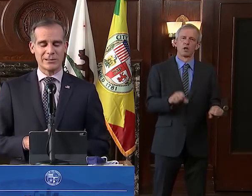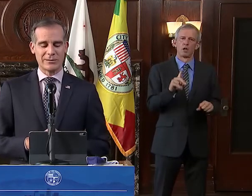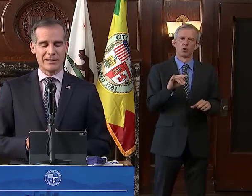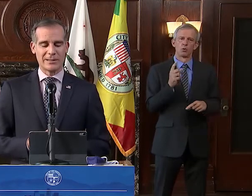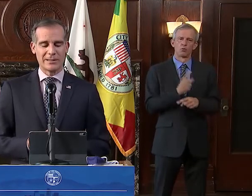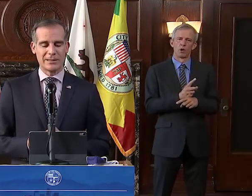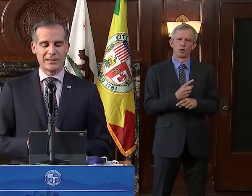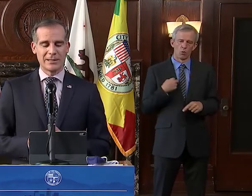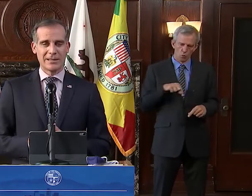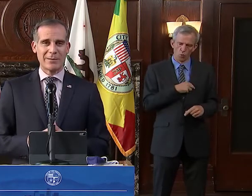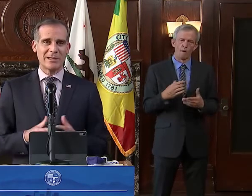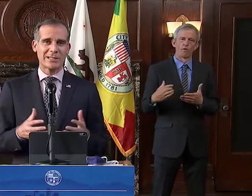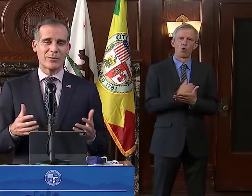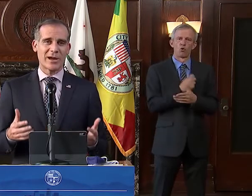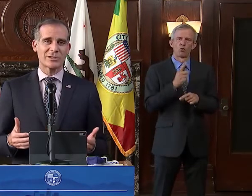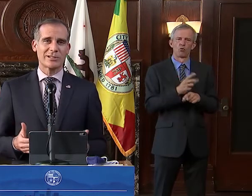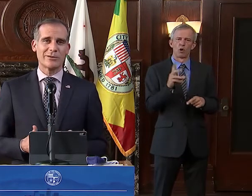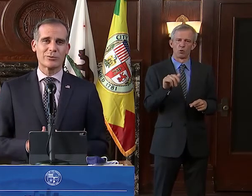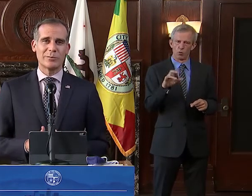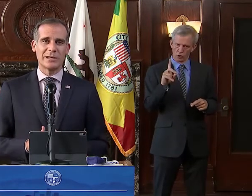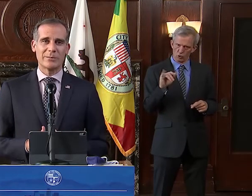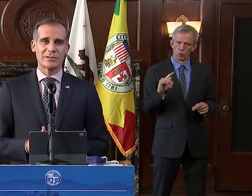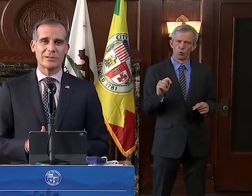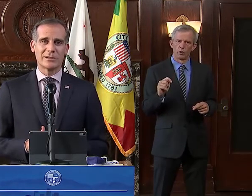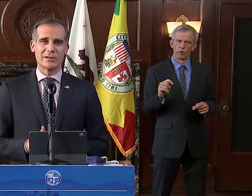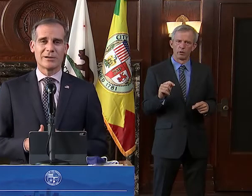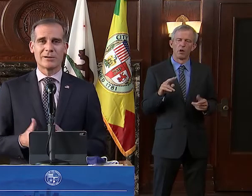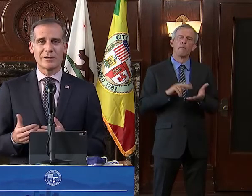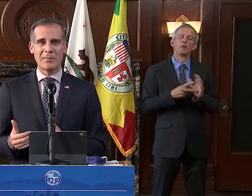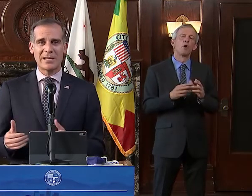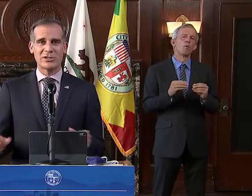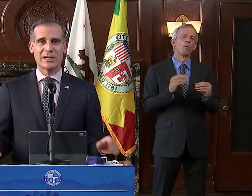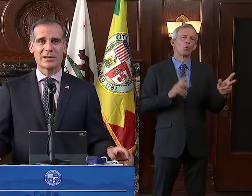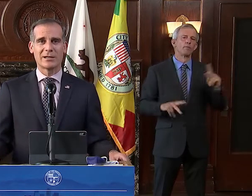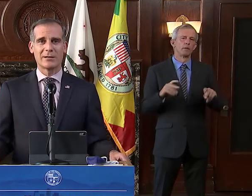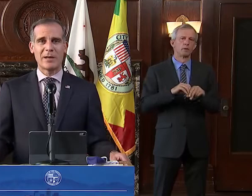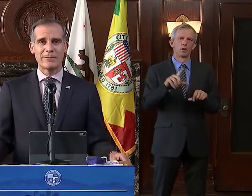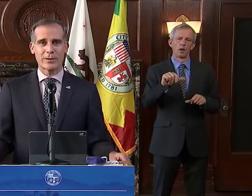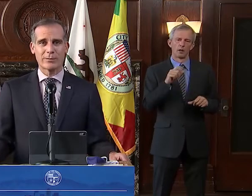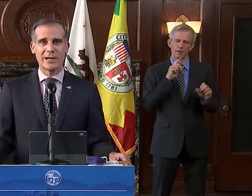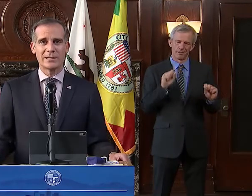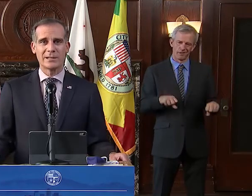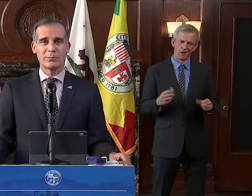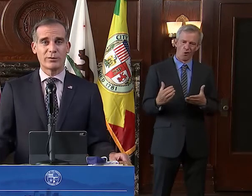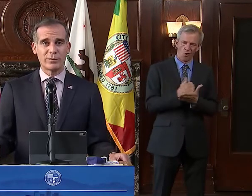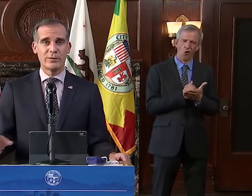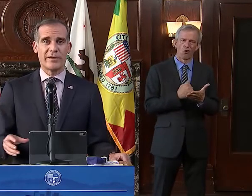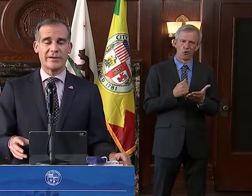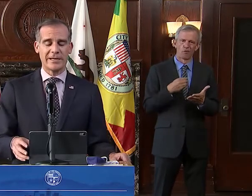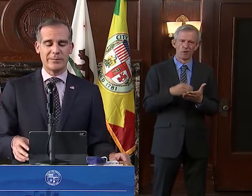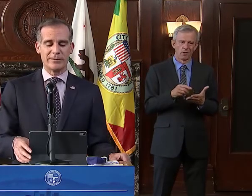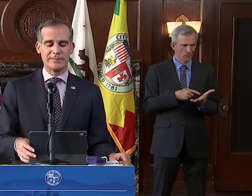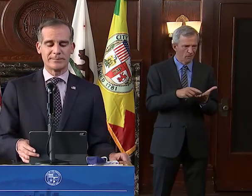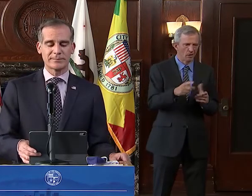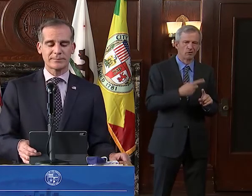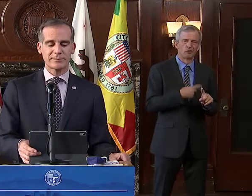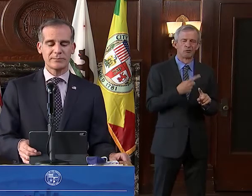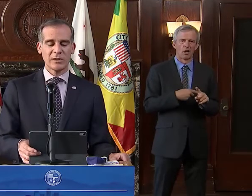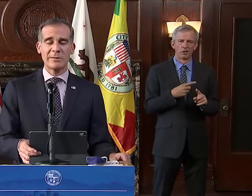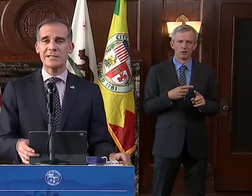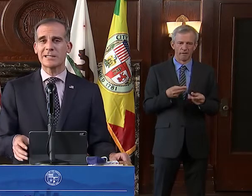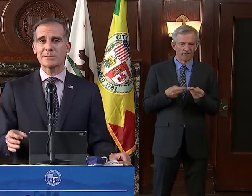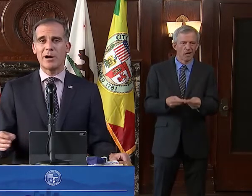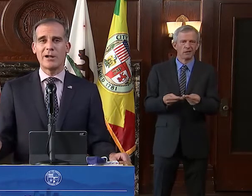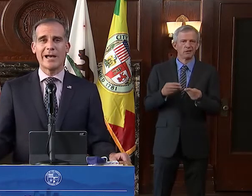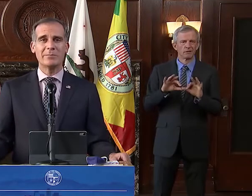right way to do it. That means that more Angelenos will be able to earn a paycheck, pay for their rent, put food on their table.